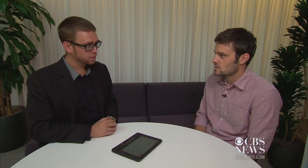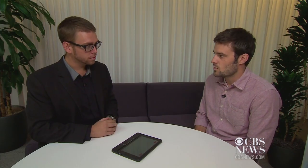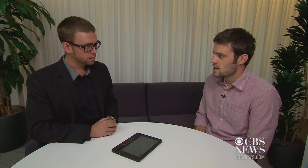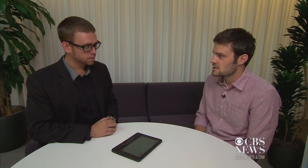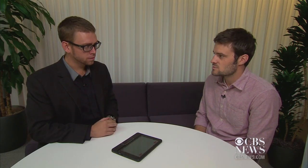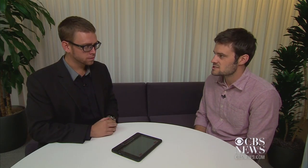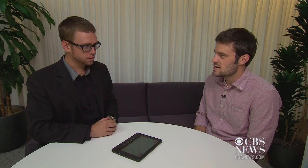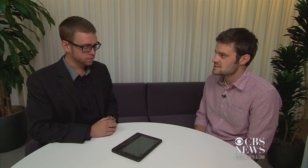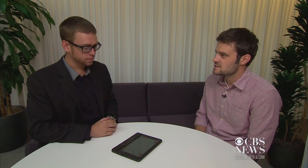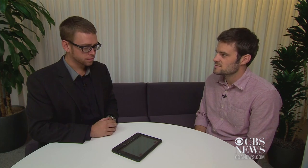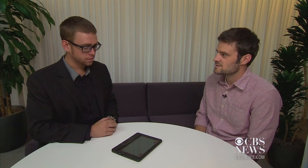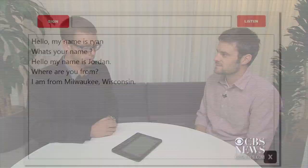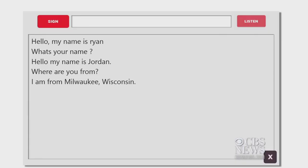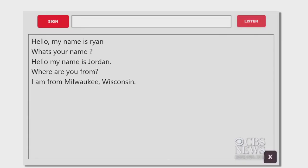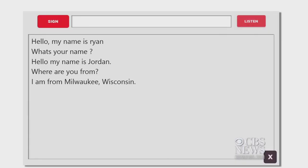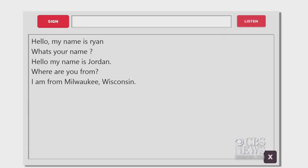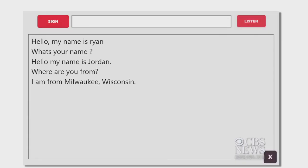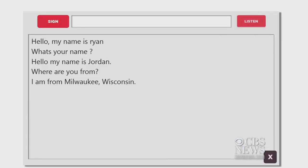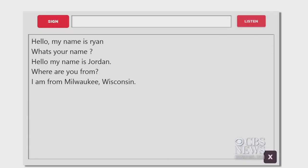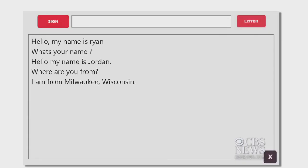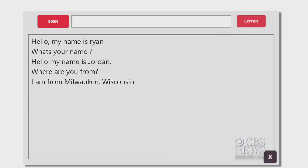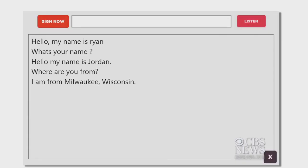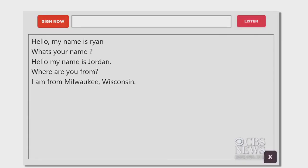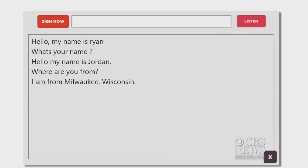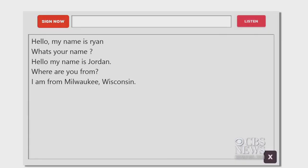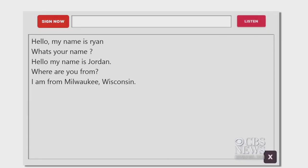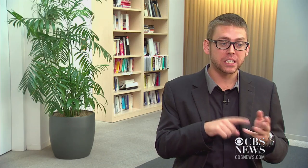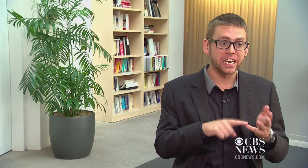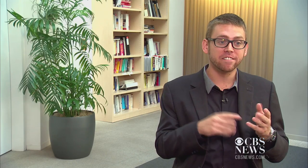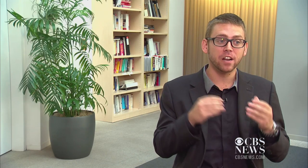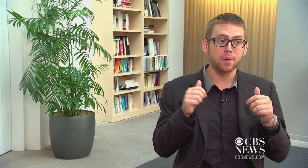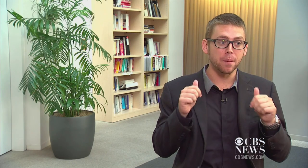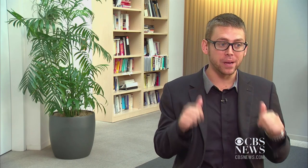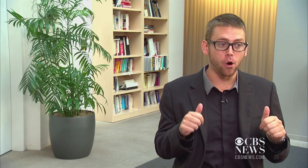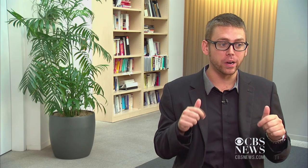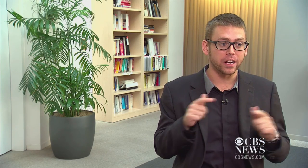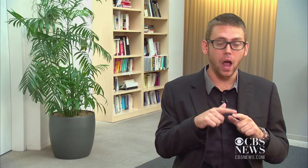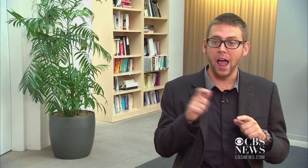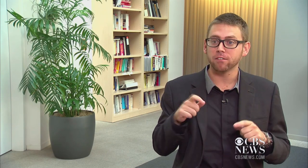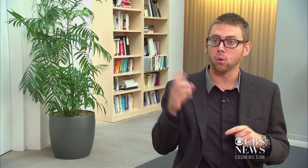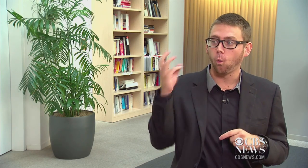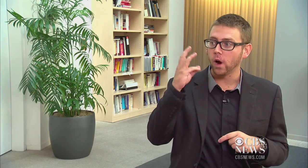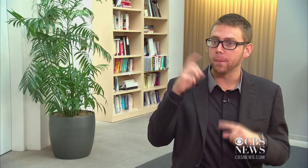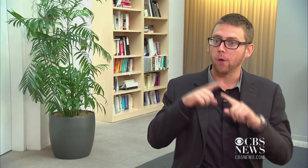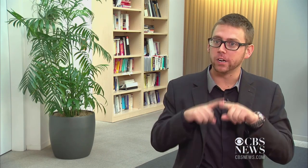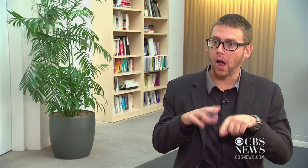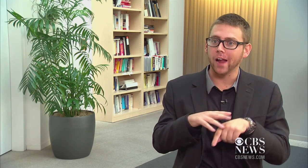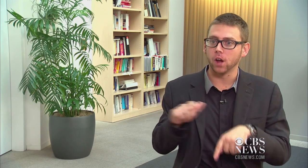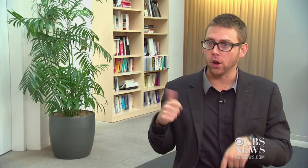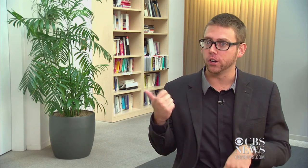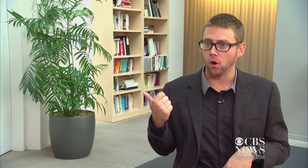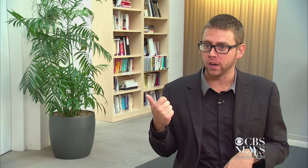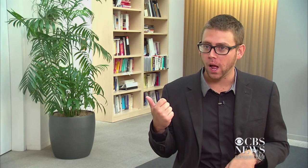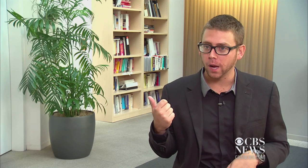Milwaukee, Wisconsin. So a deaf person can read it. It gives them the ability to not have to worry about relying on others all the time.